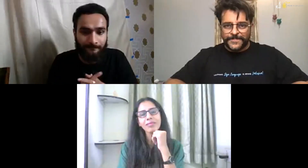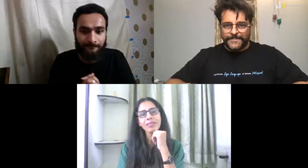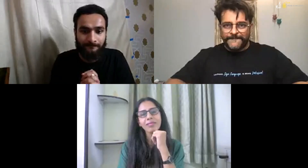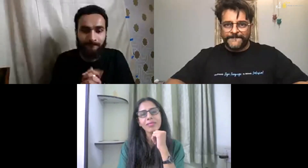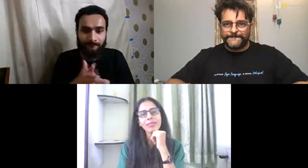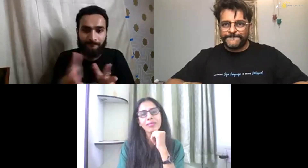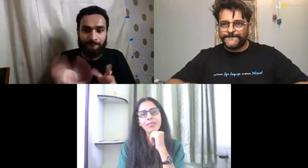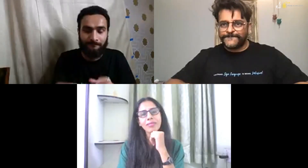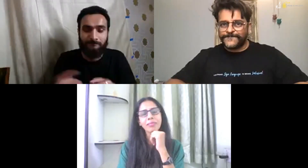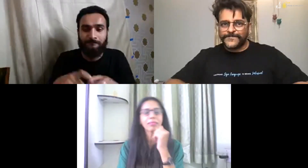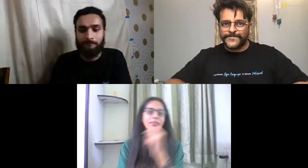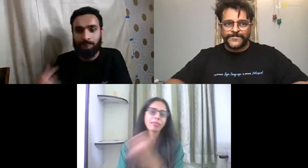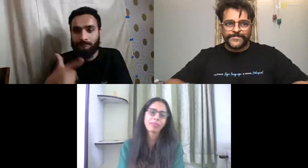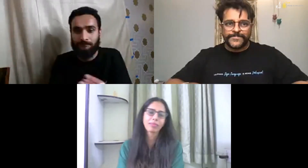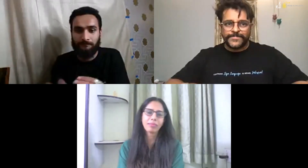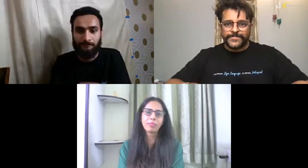Perfect. Thank you for joining, Shweta.